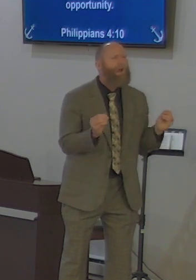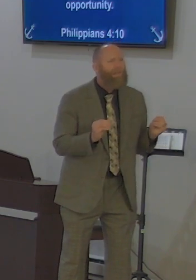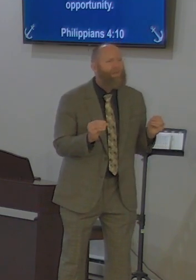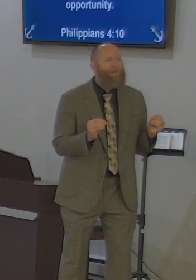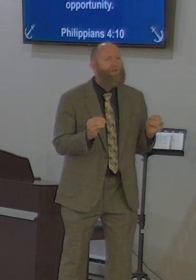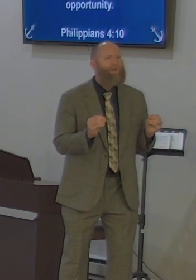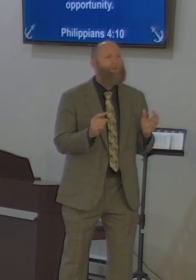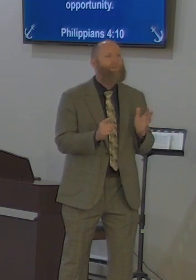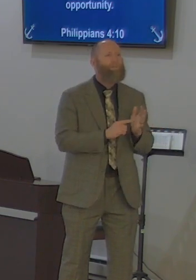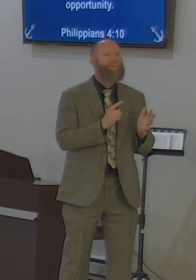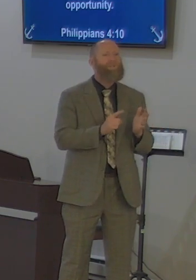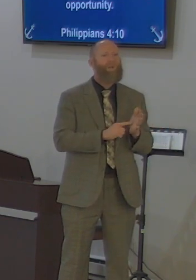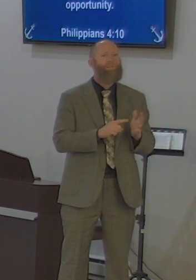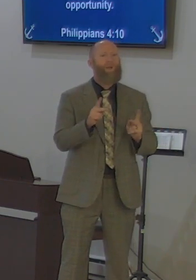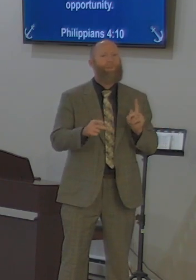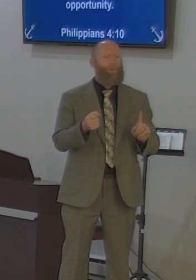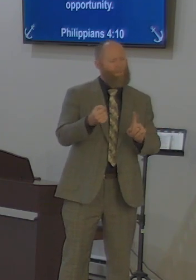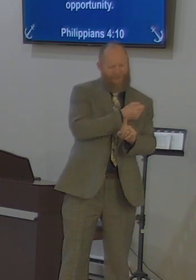money?